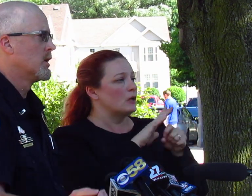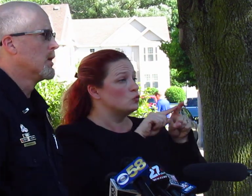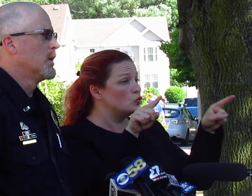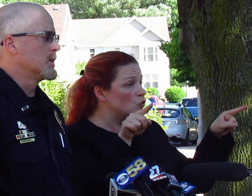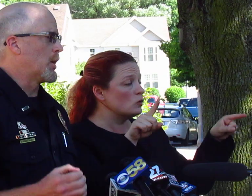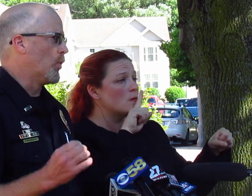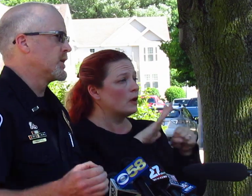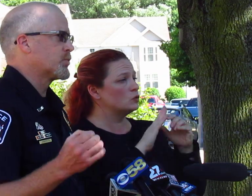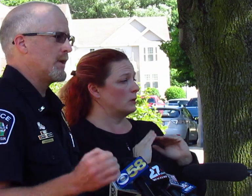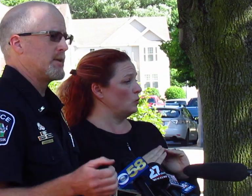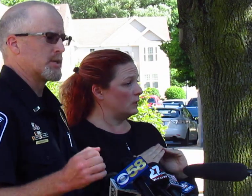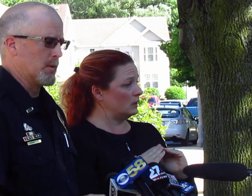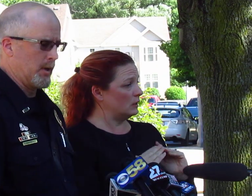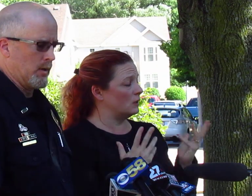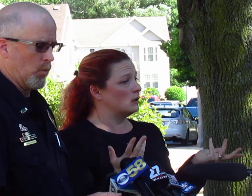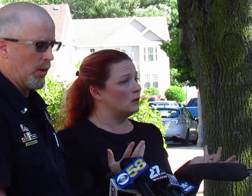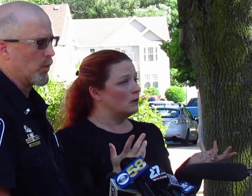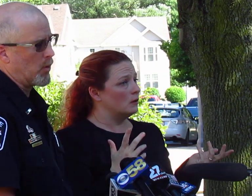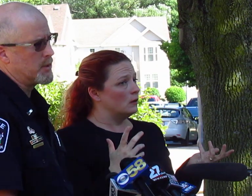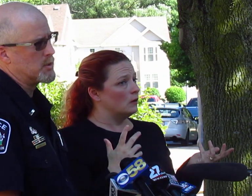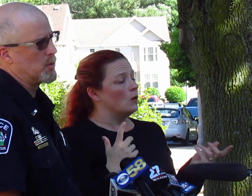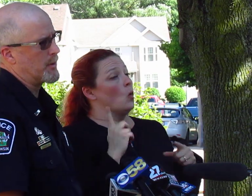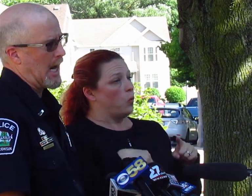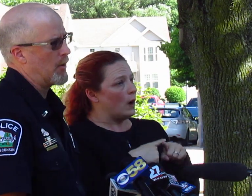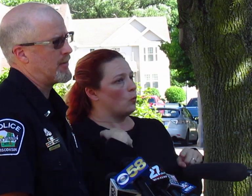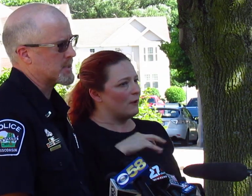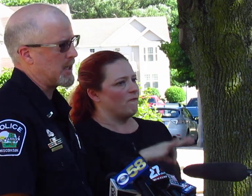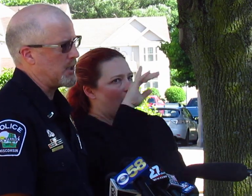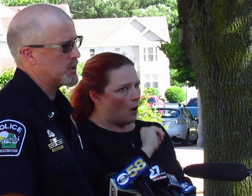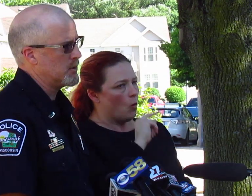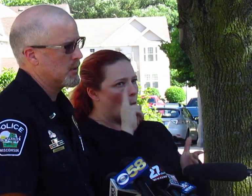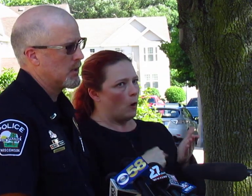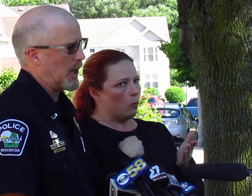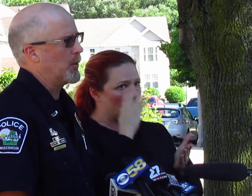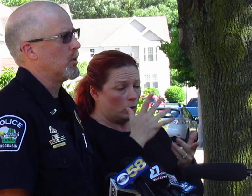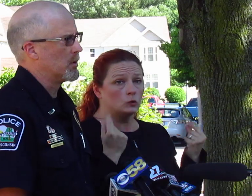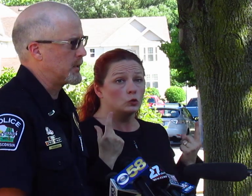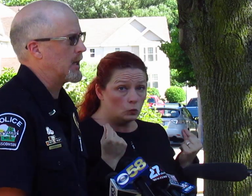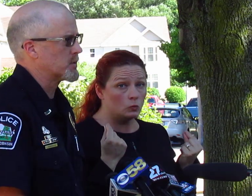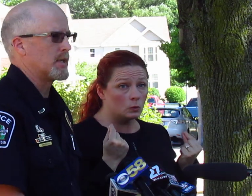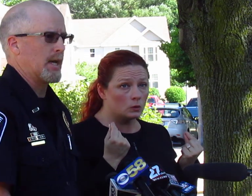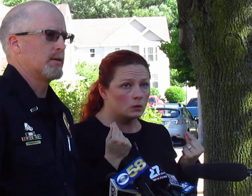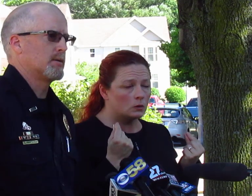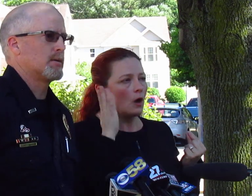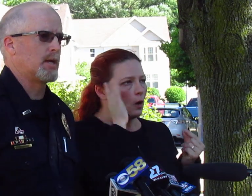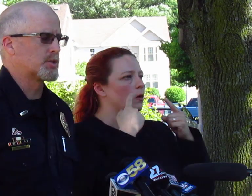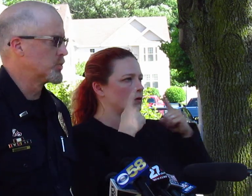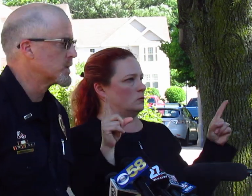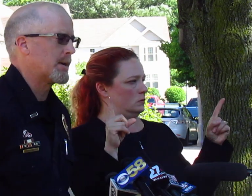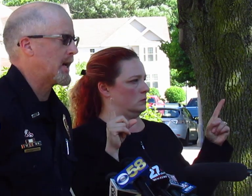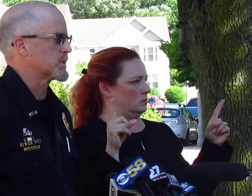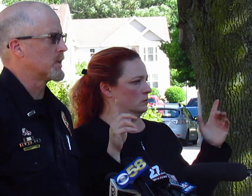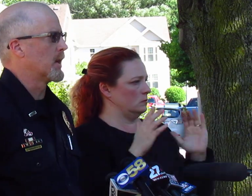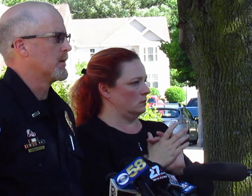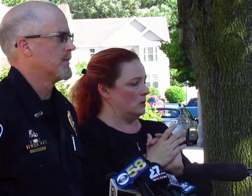community is that once we've determined what we're going to do with our investigation, I will be announcing that as soon